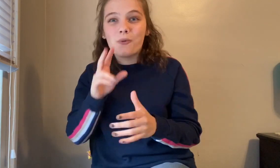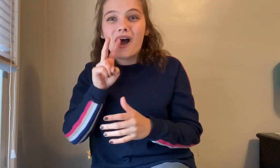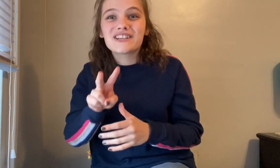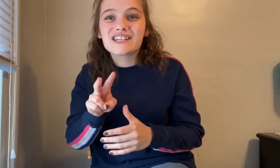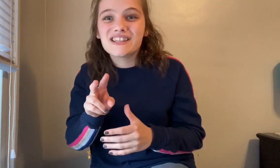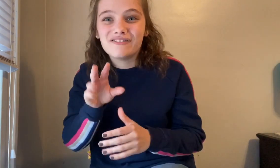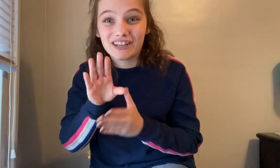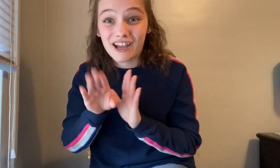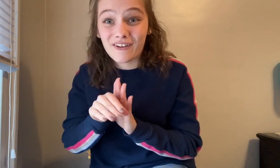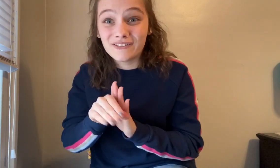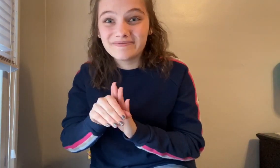watching the video.